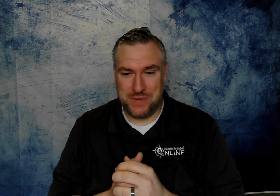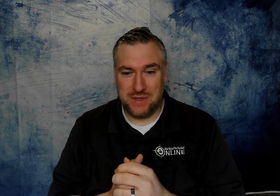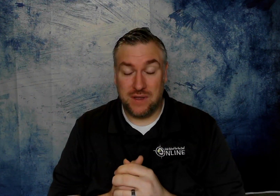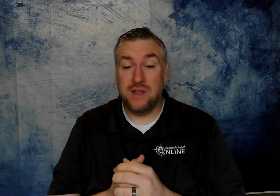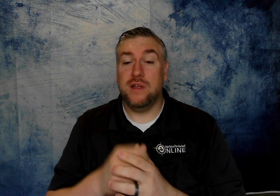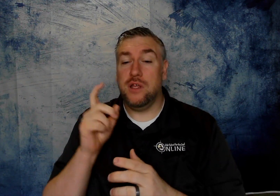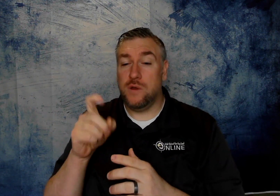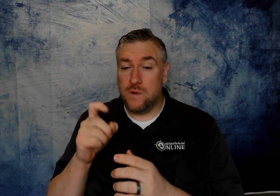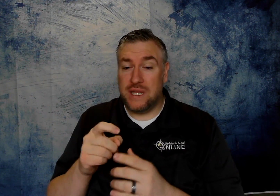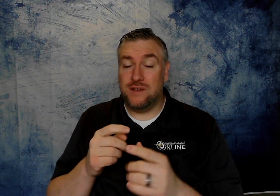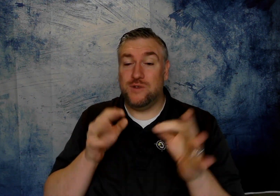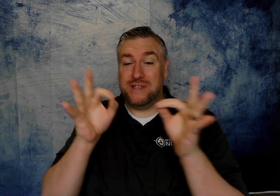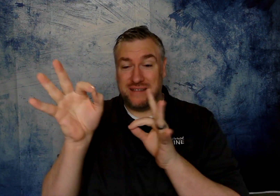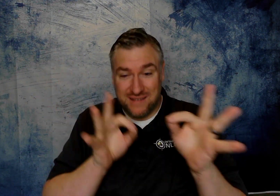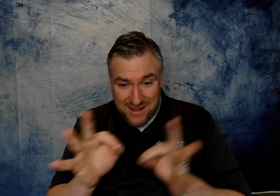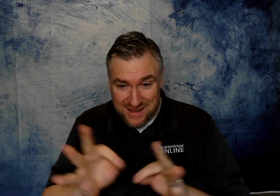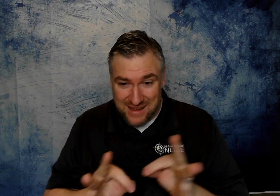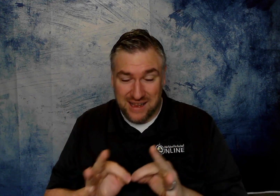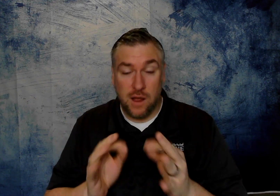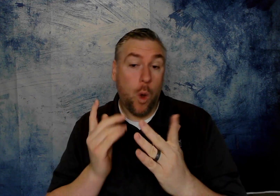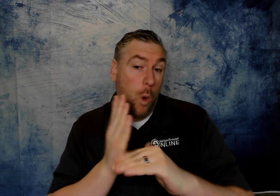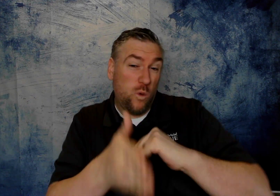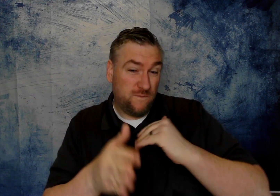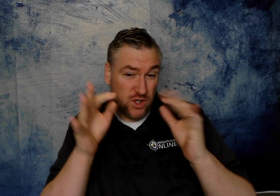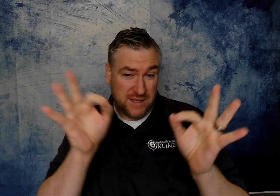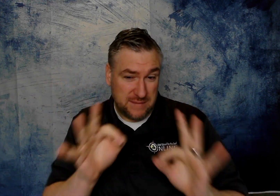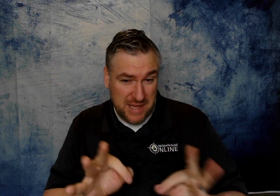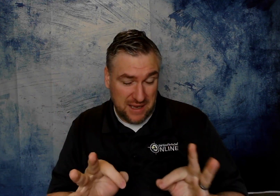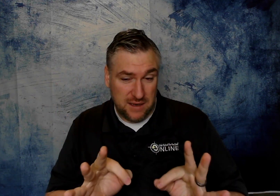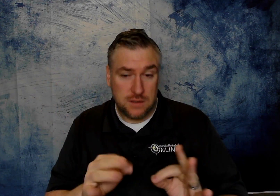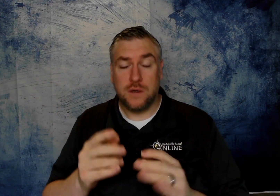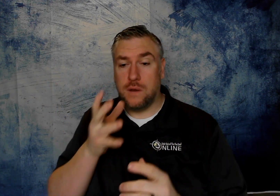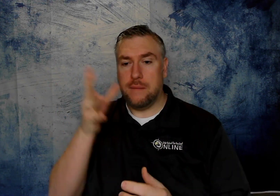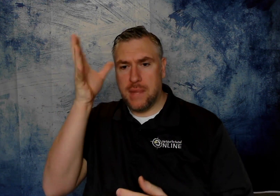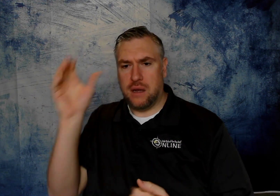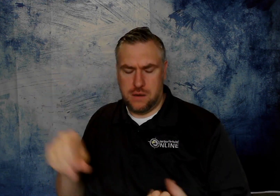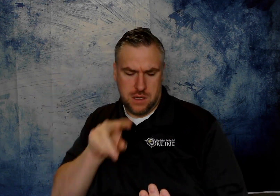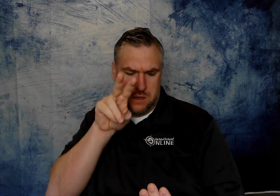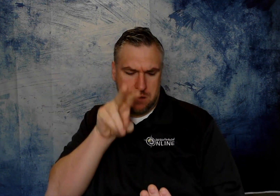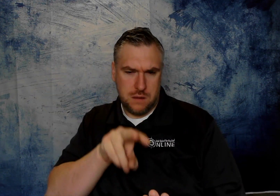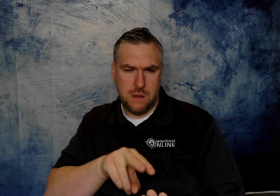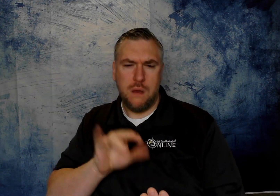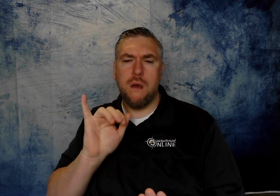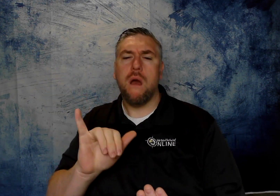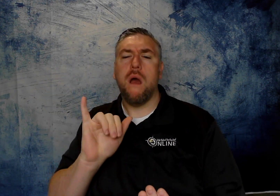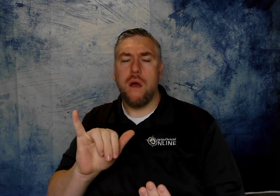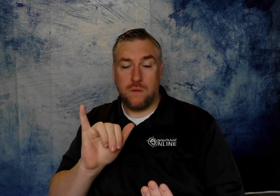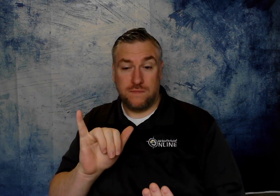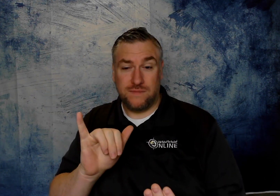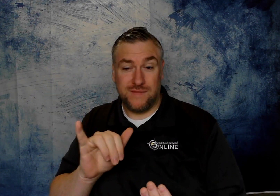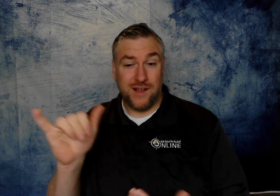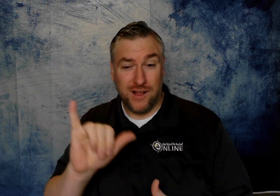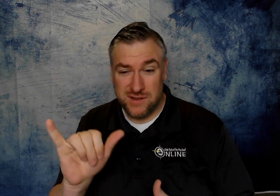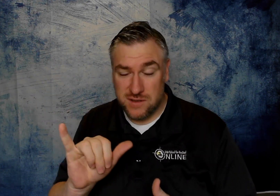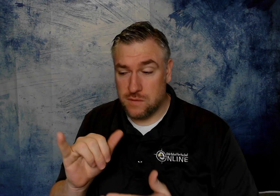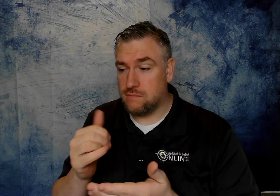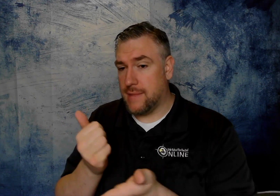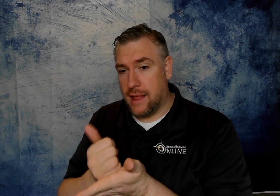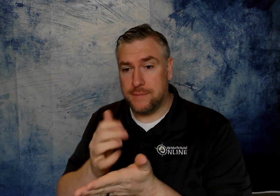to do. So if you explain and over explain, parents can read and go, oh, that's what needs to